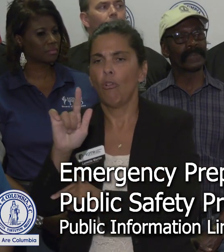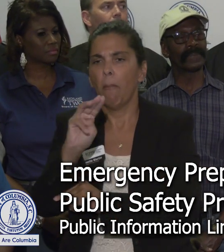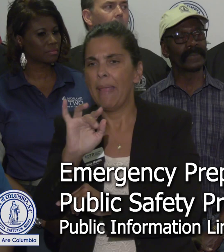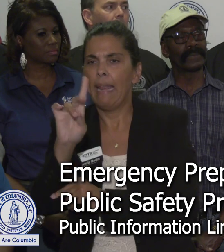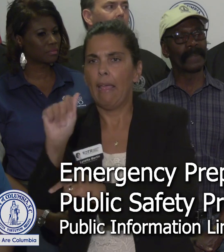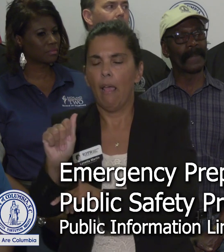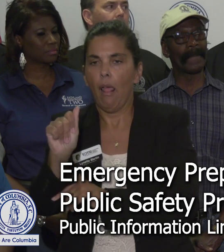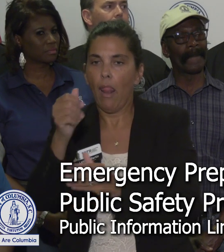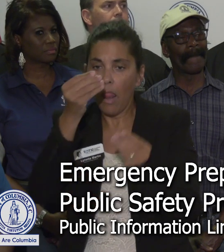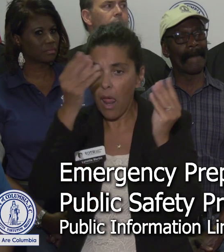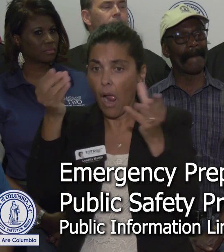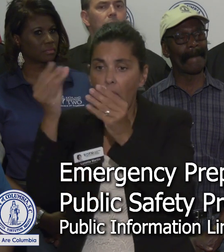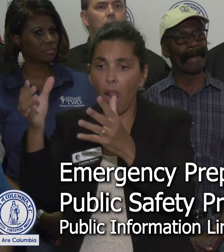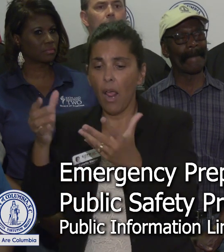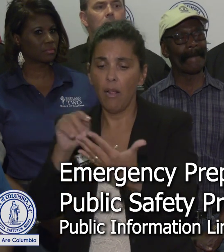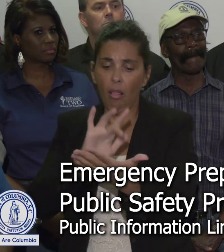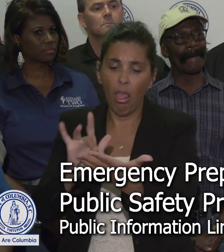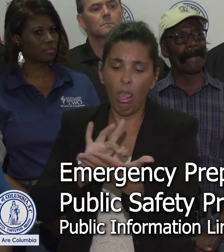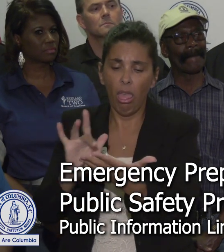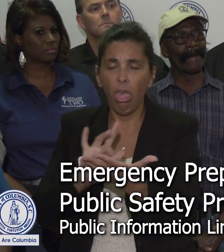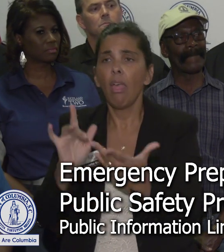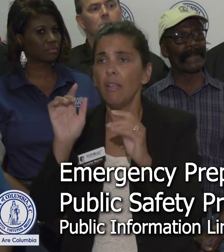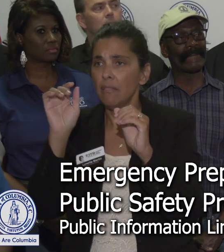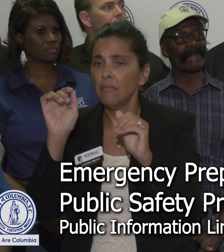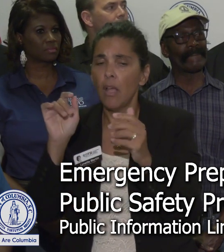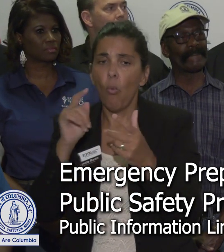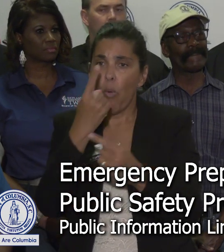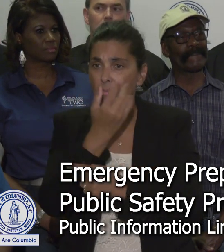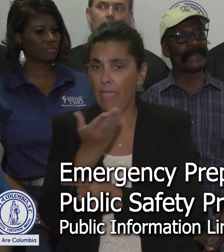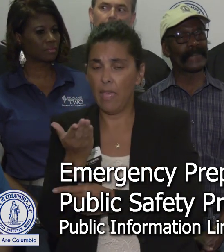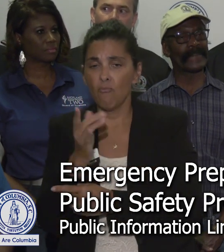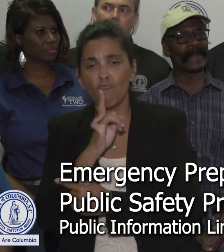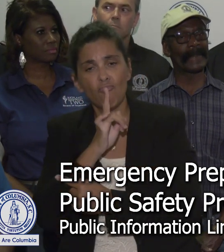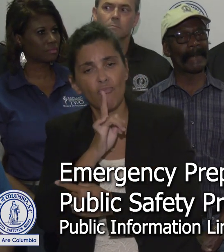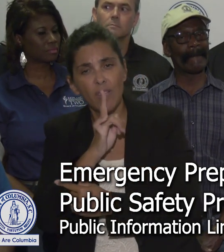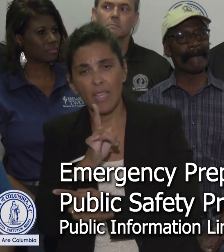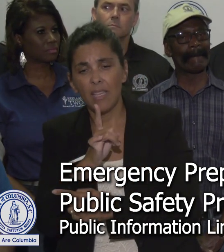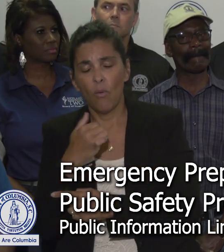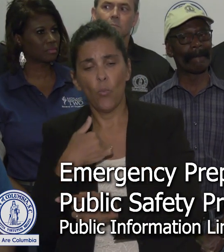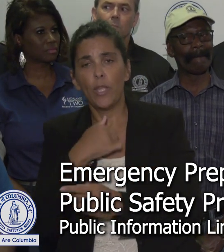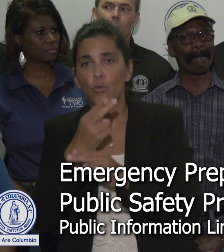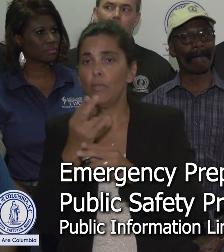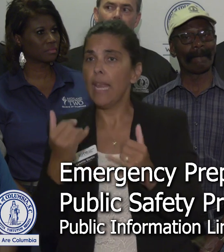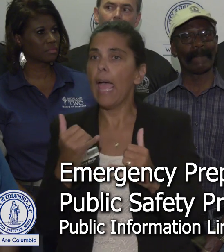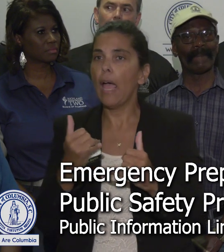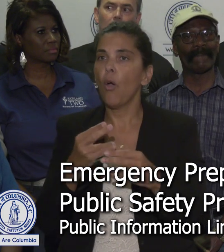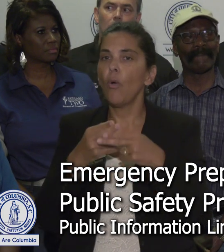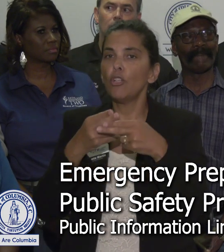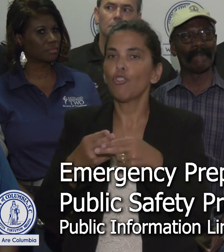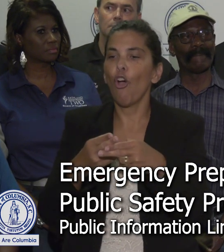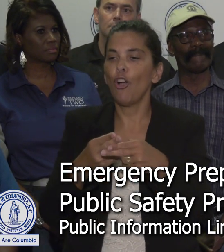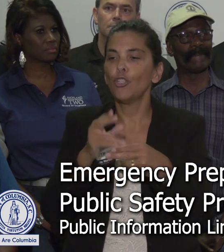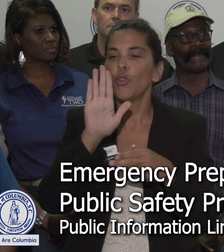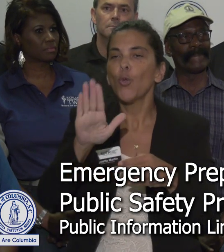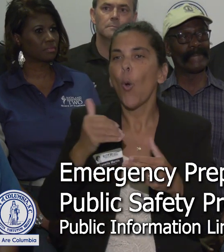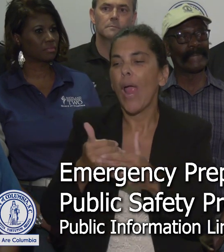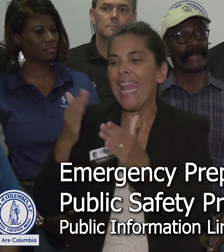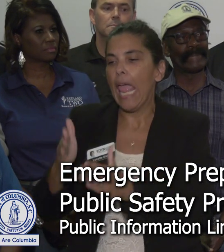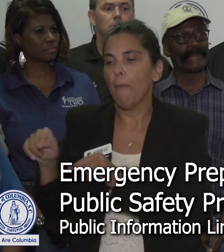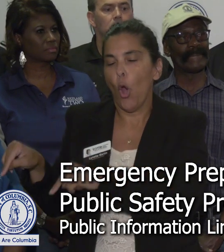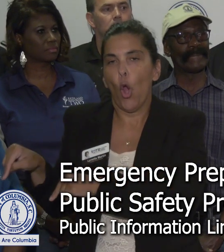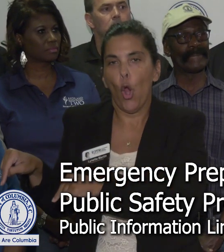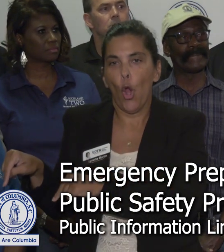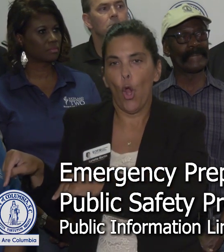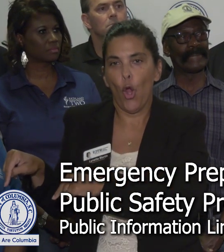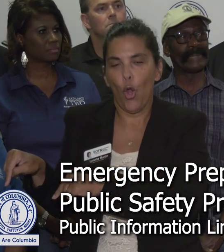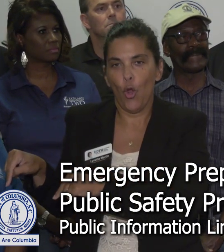outlets to pump out safety concern. And the one thing that we're using now is called Next Door Neighbor, and we've been able